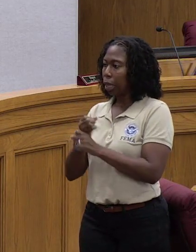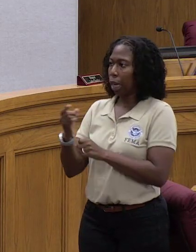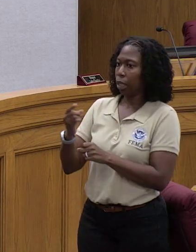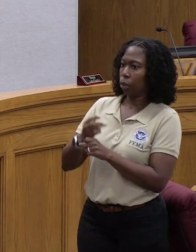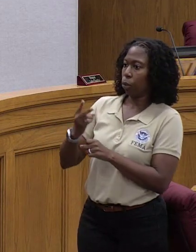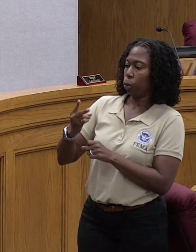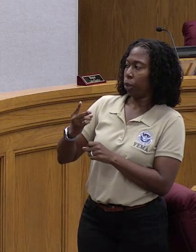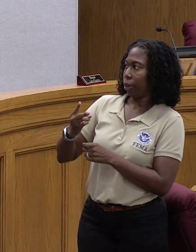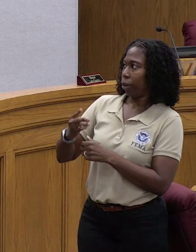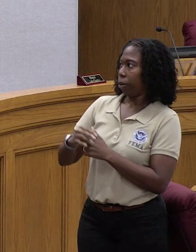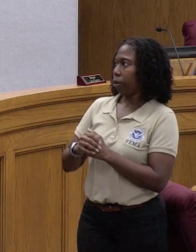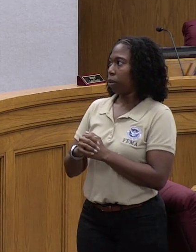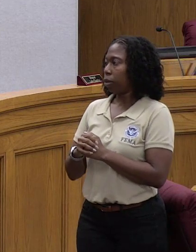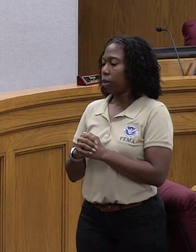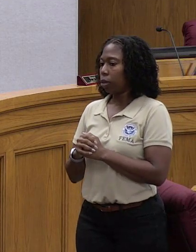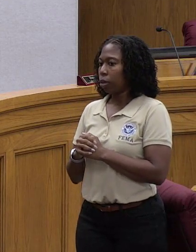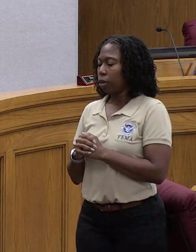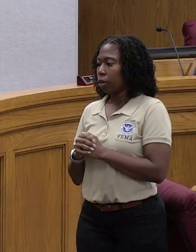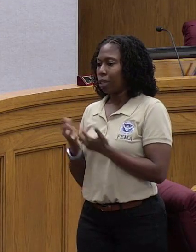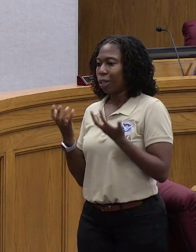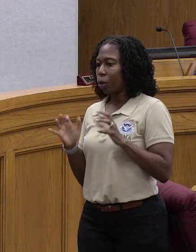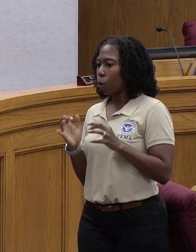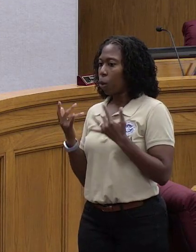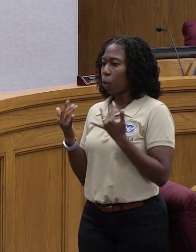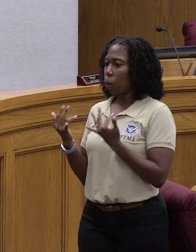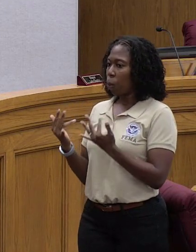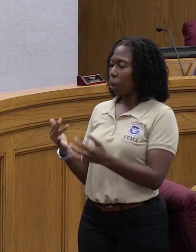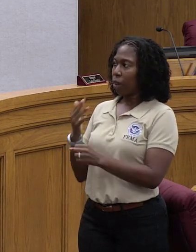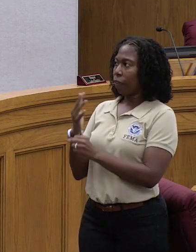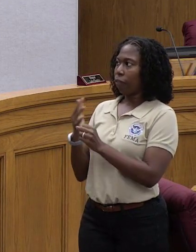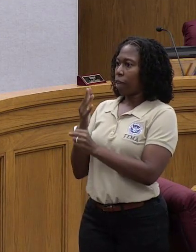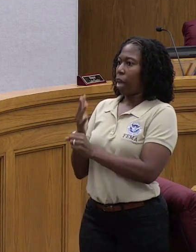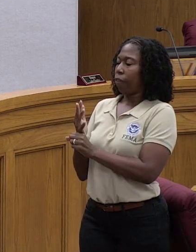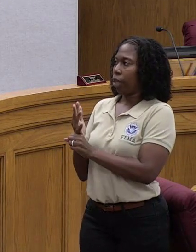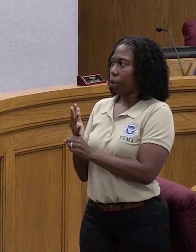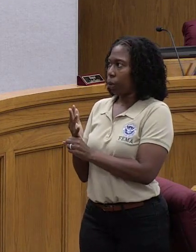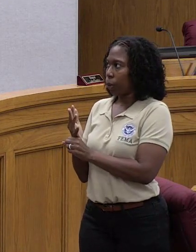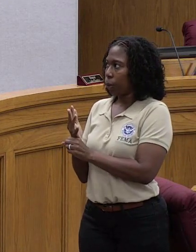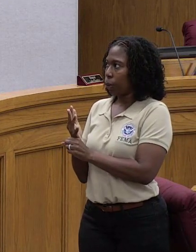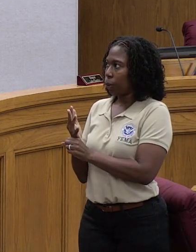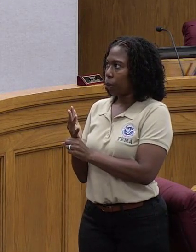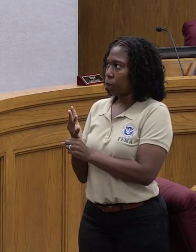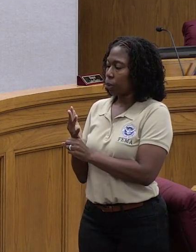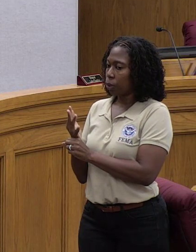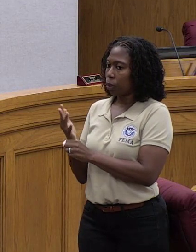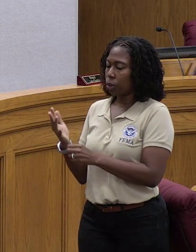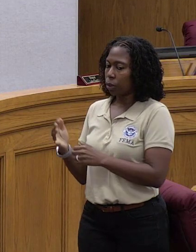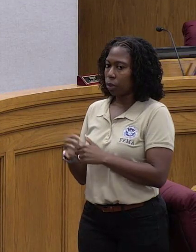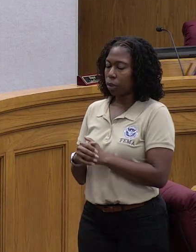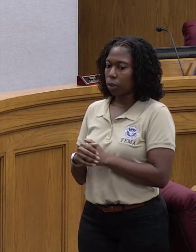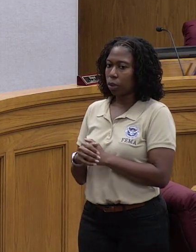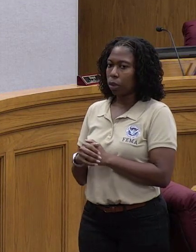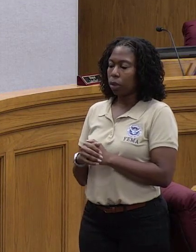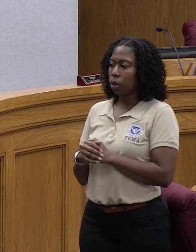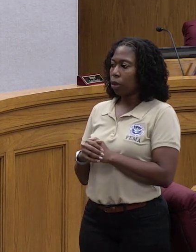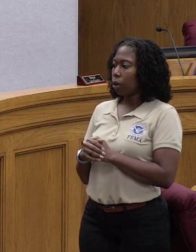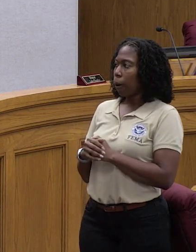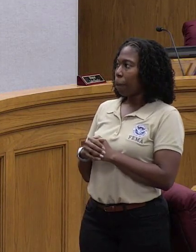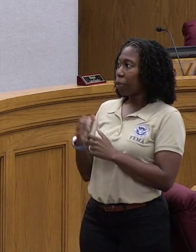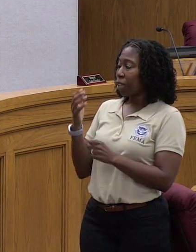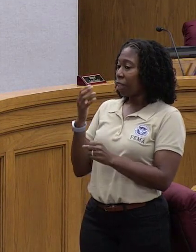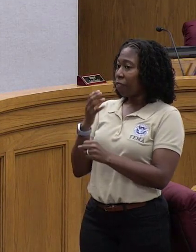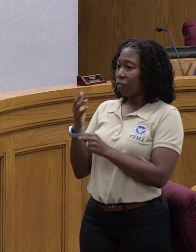now, they'd have to, I guess, take the house apart to, install